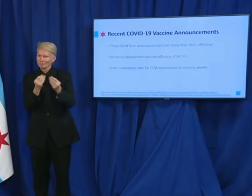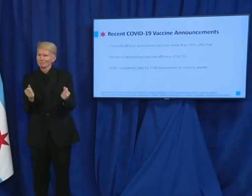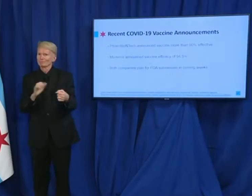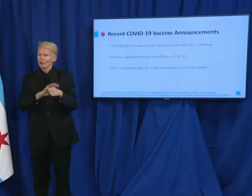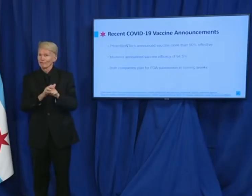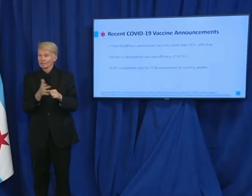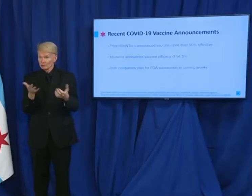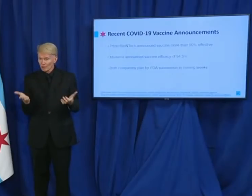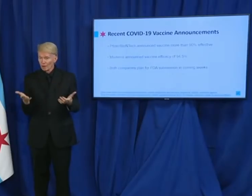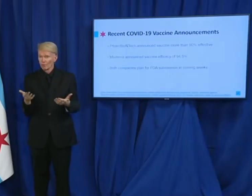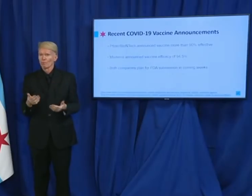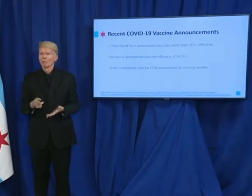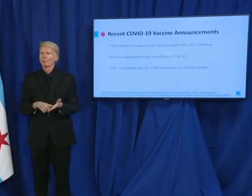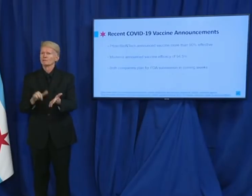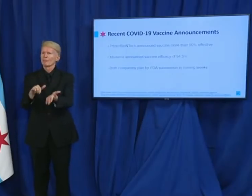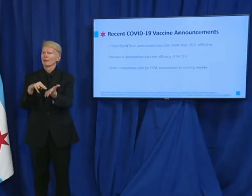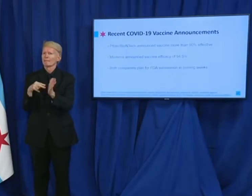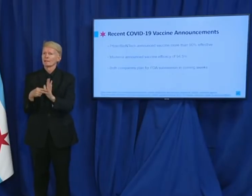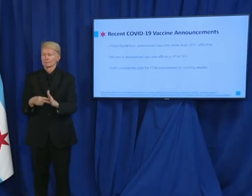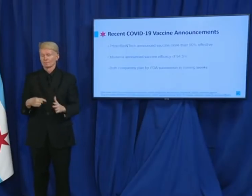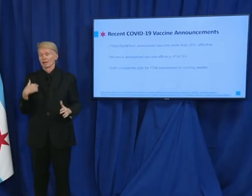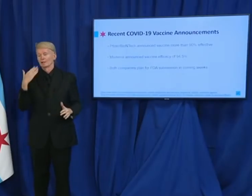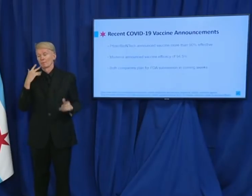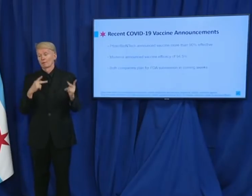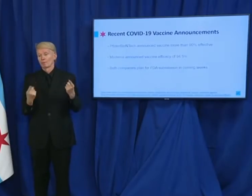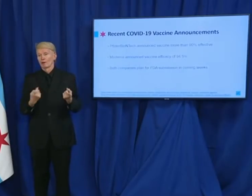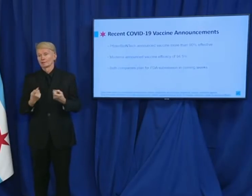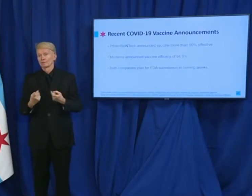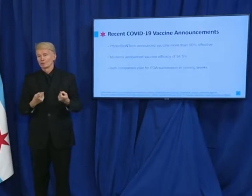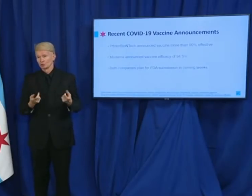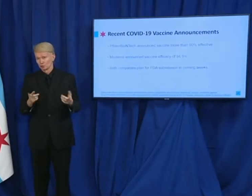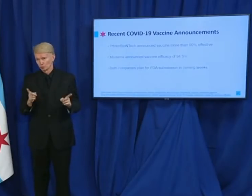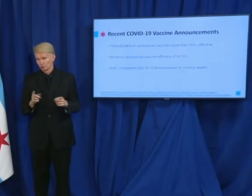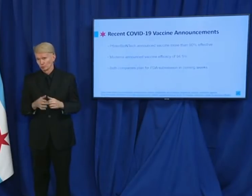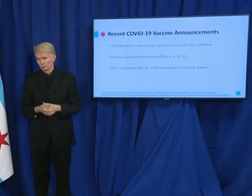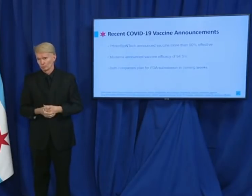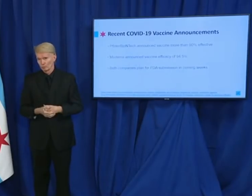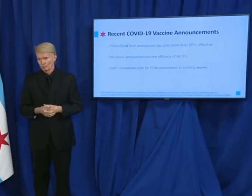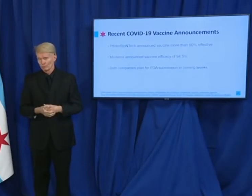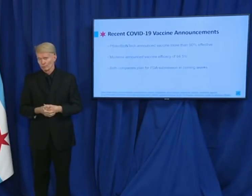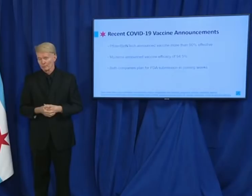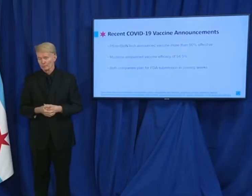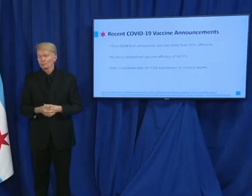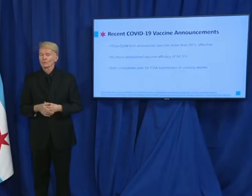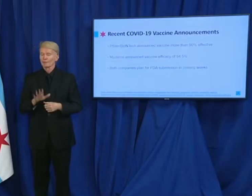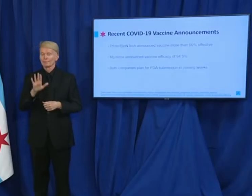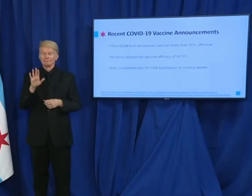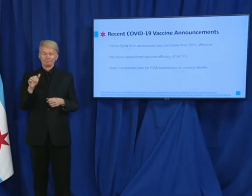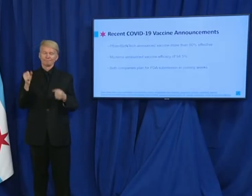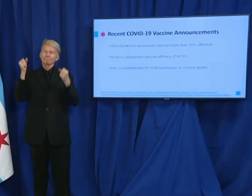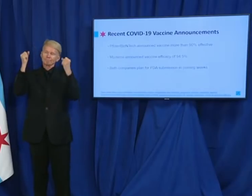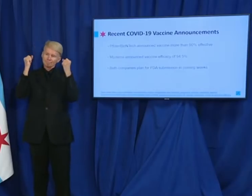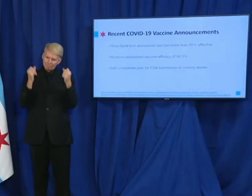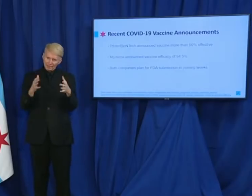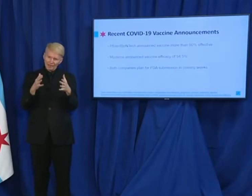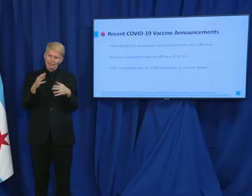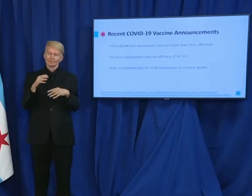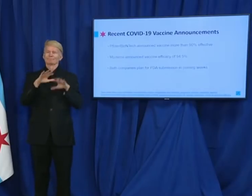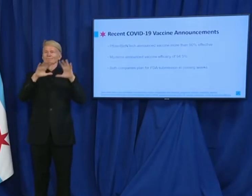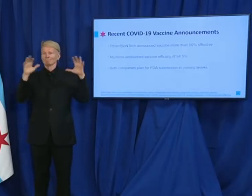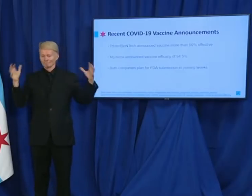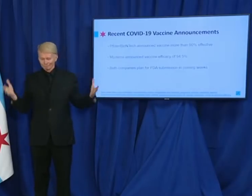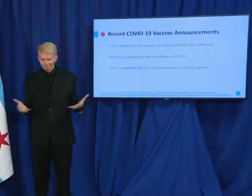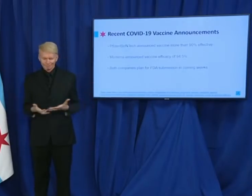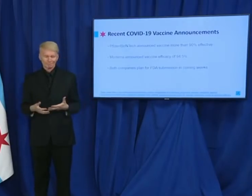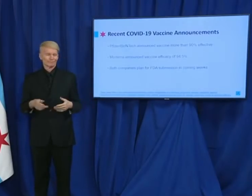for a minute about what that means, because I know people have questions. There are many vaccines that